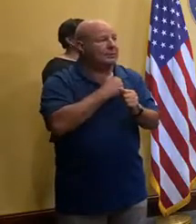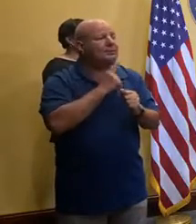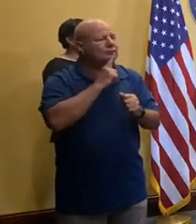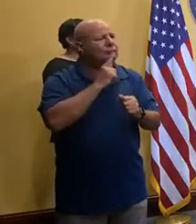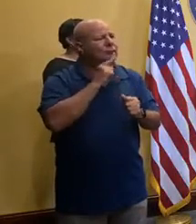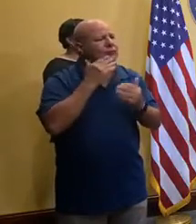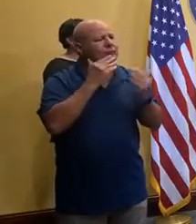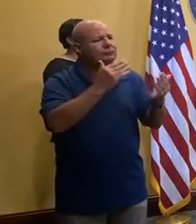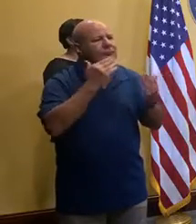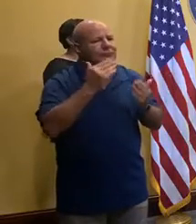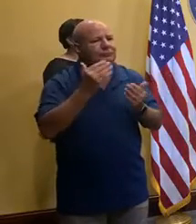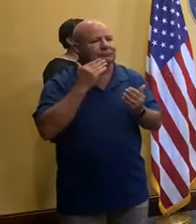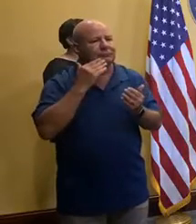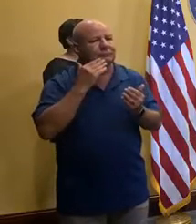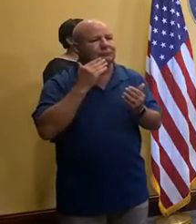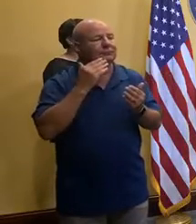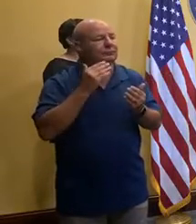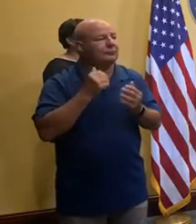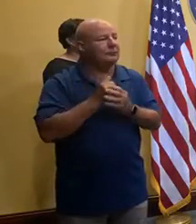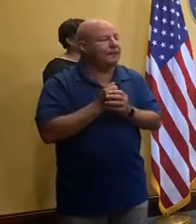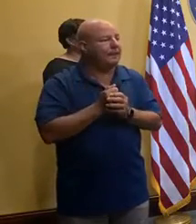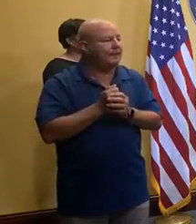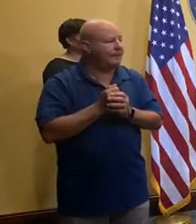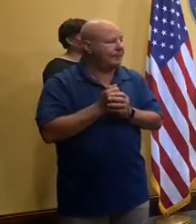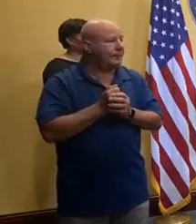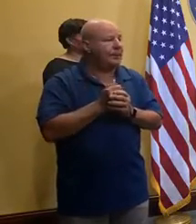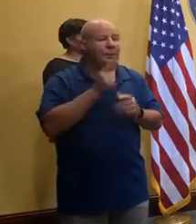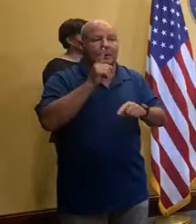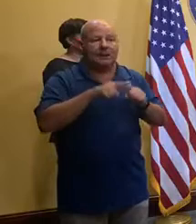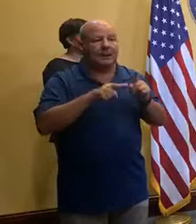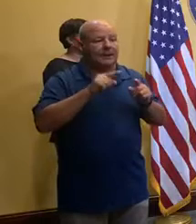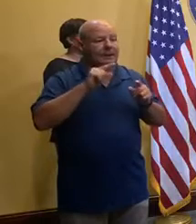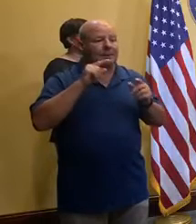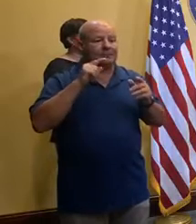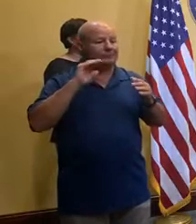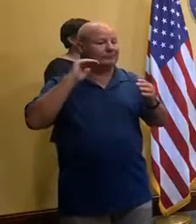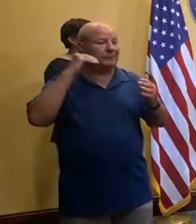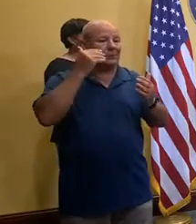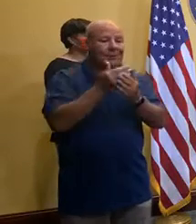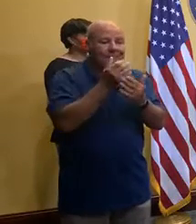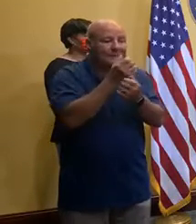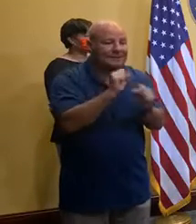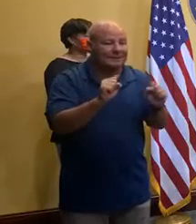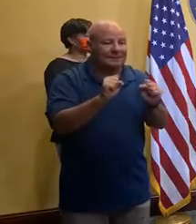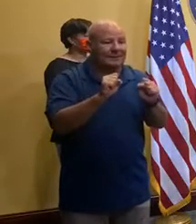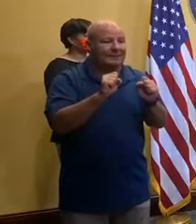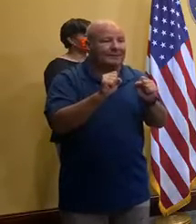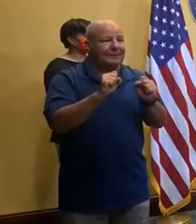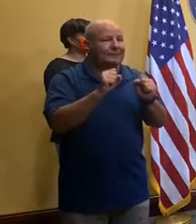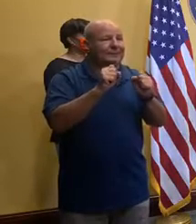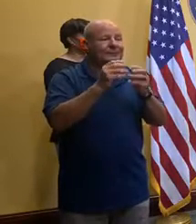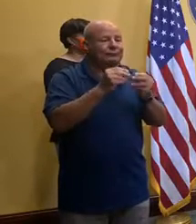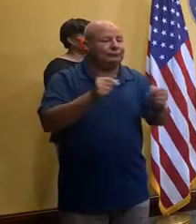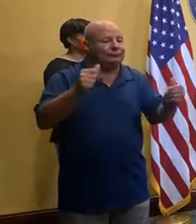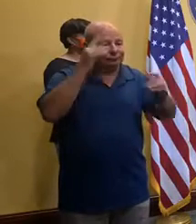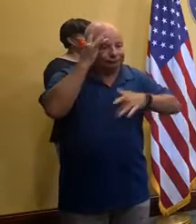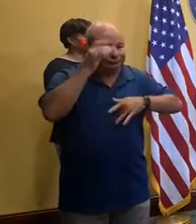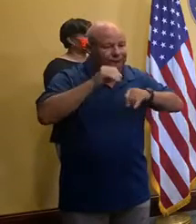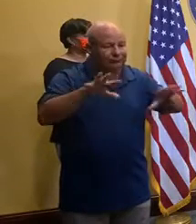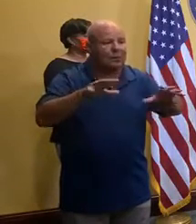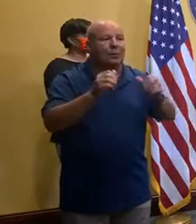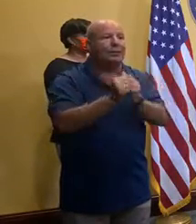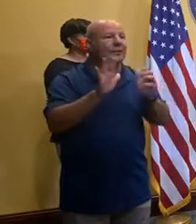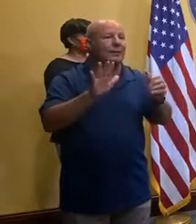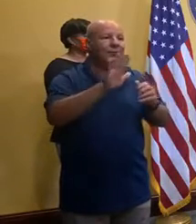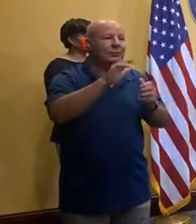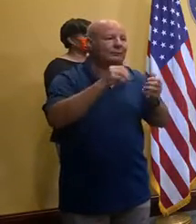always said, we cannot get where we need to be without you. We appreciate the leadership here. We also appreciate